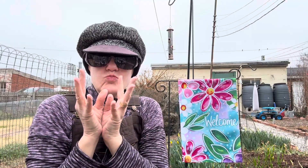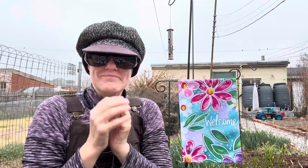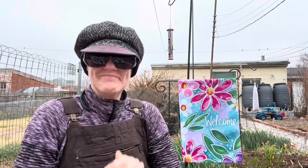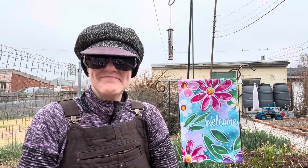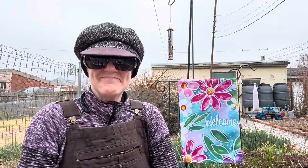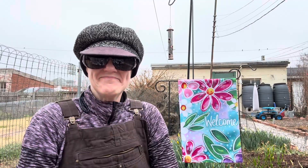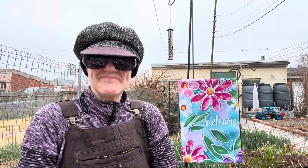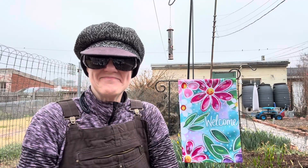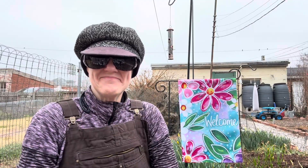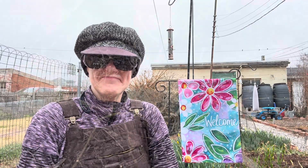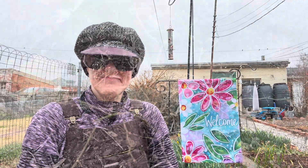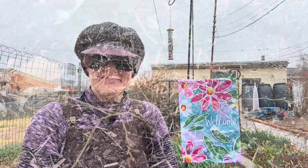popped open.